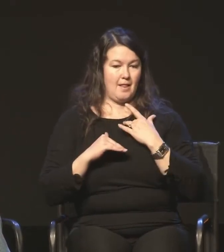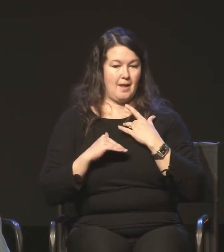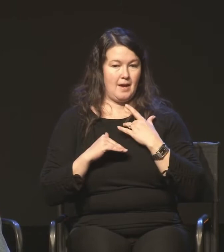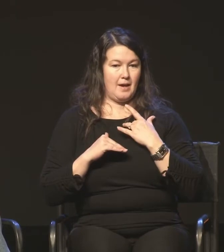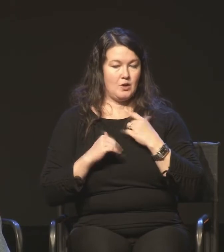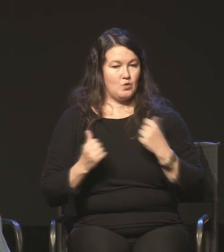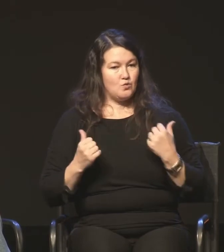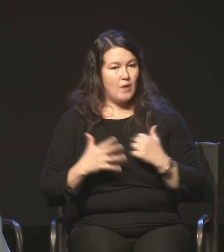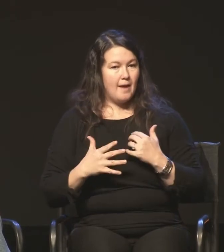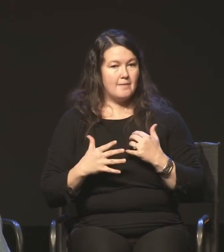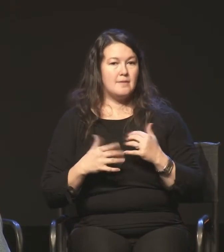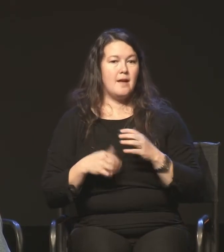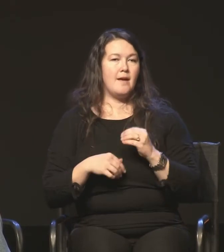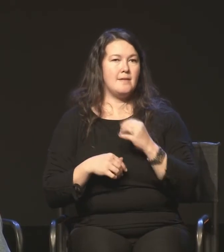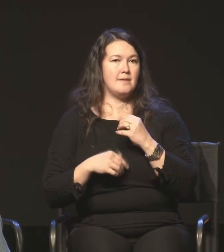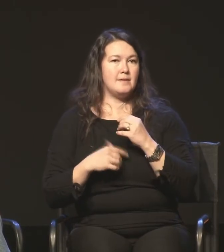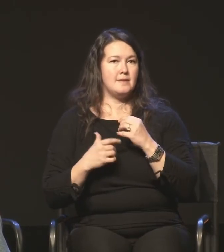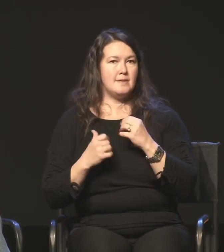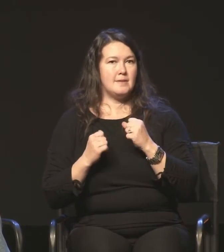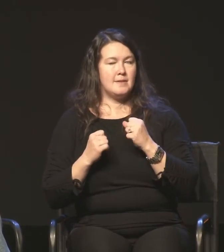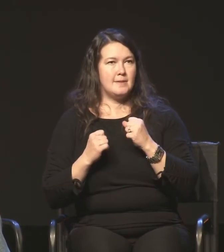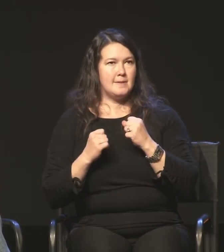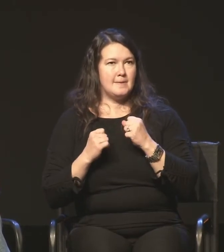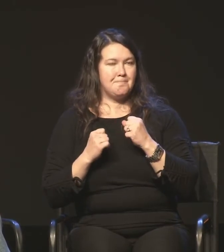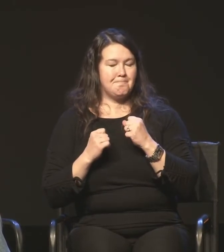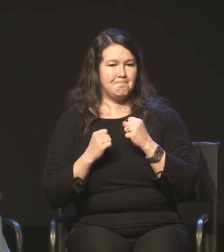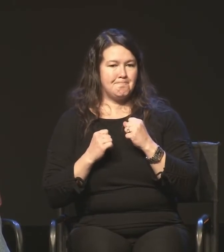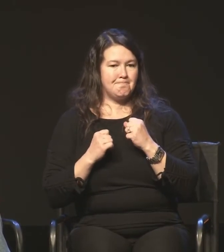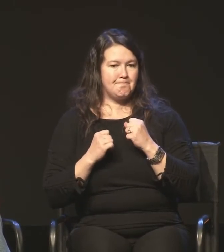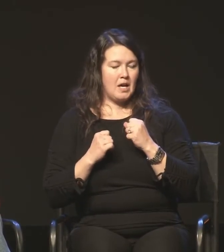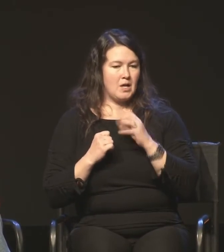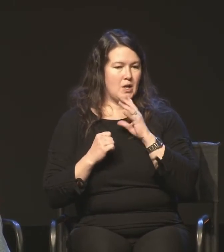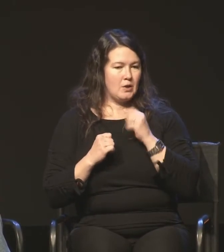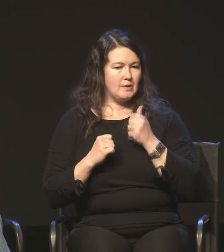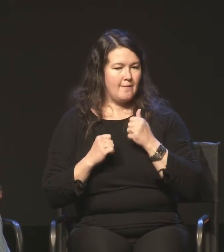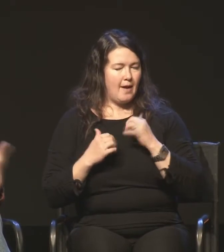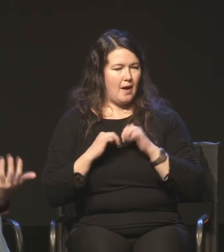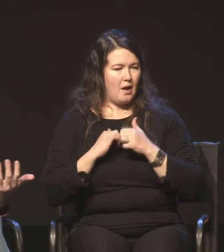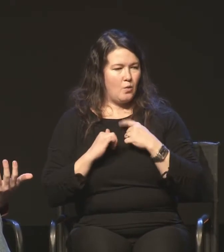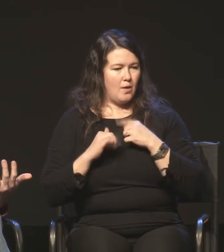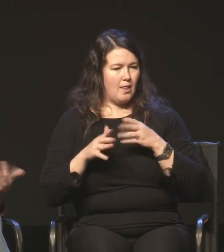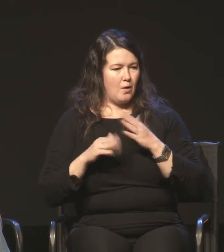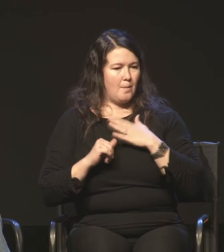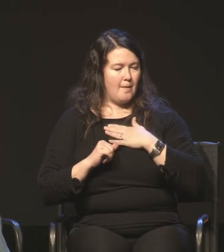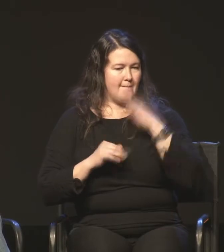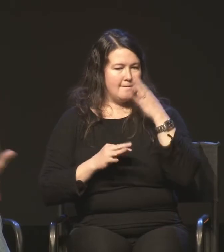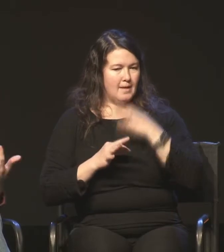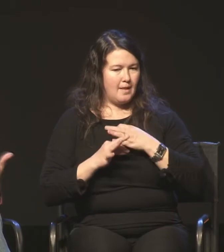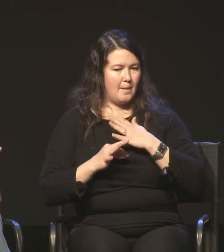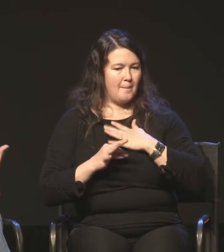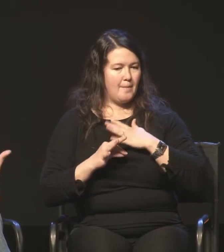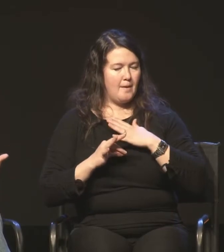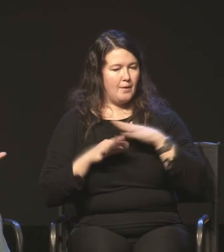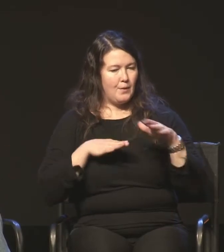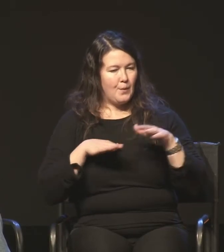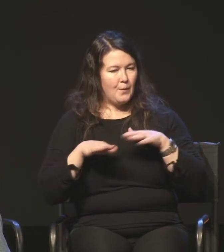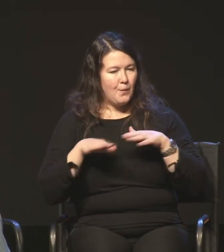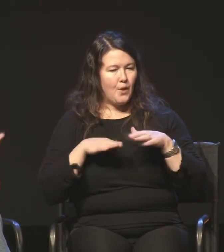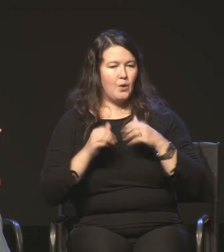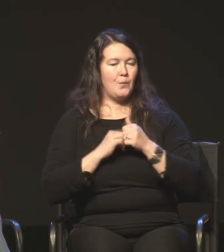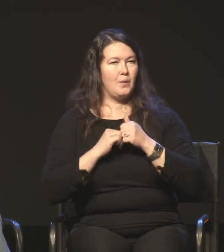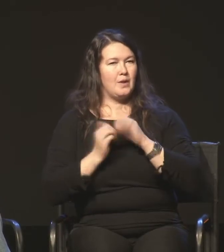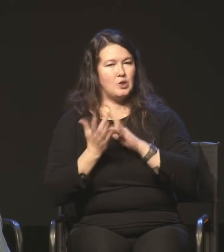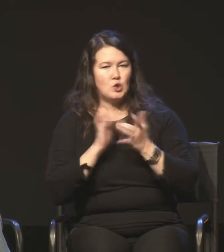dread, and saying, okay, how do I allow my faith and my walk with Jesus? I know that sounds kind of like